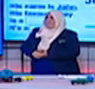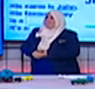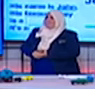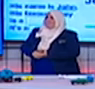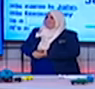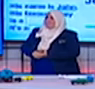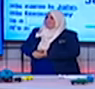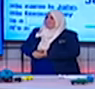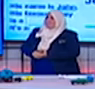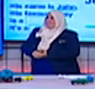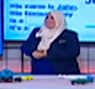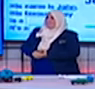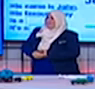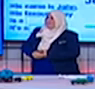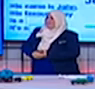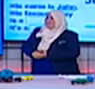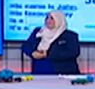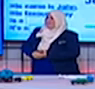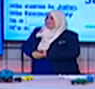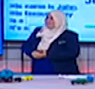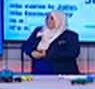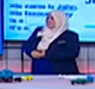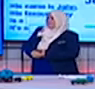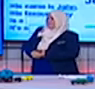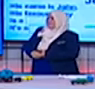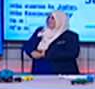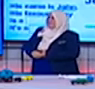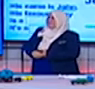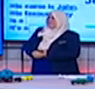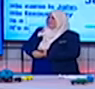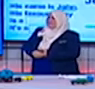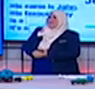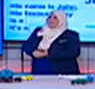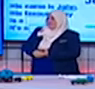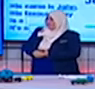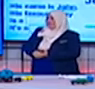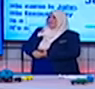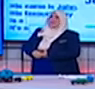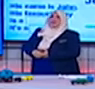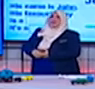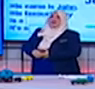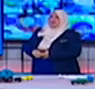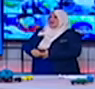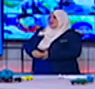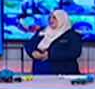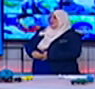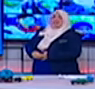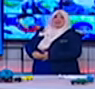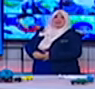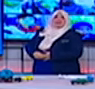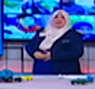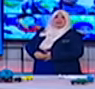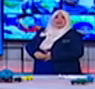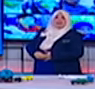What's his favorite toy? Read with me. Can you see